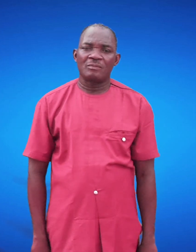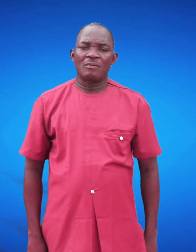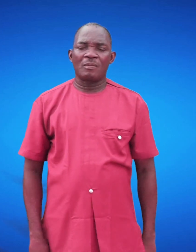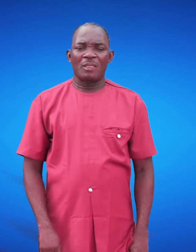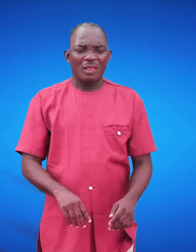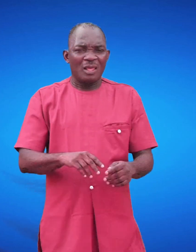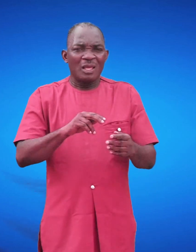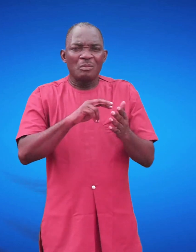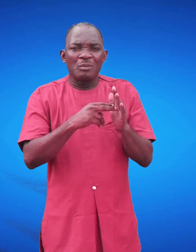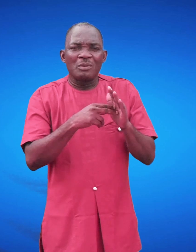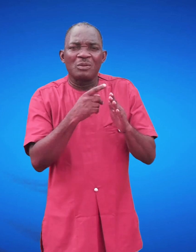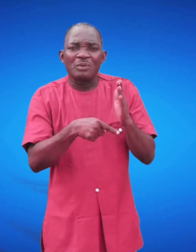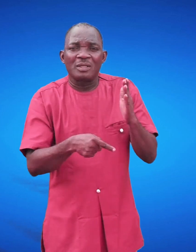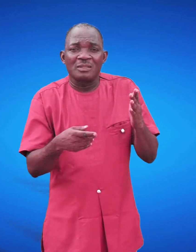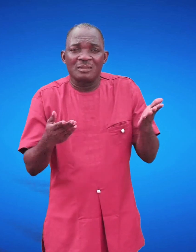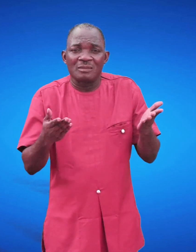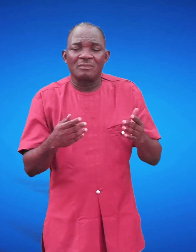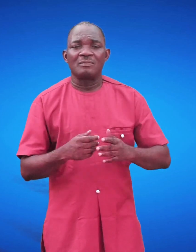does this mean to me?